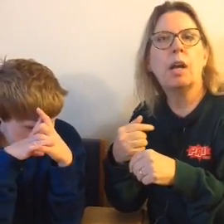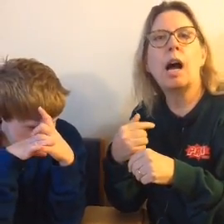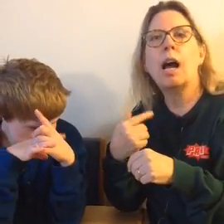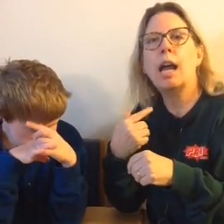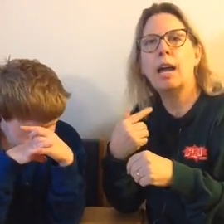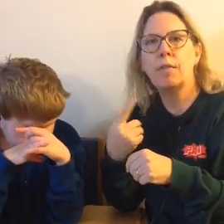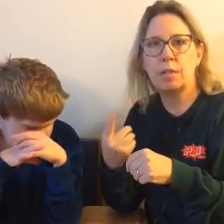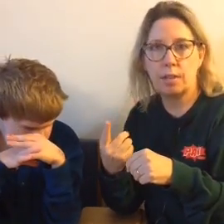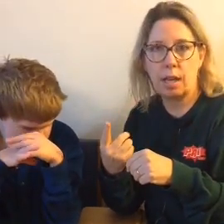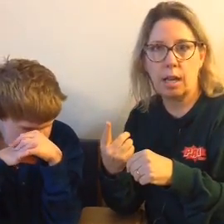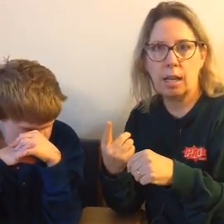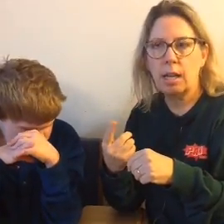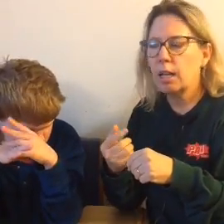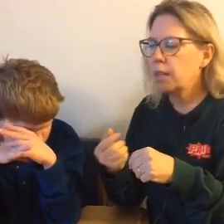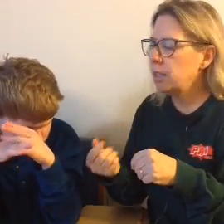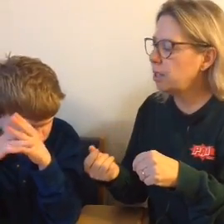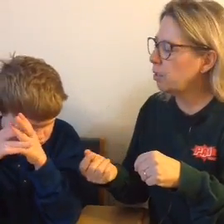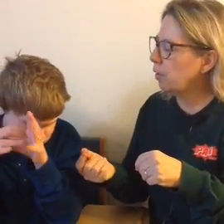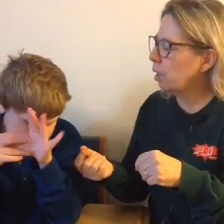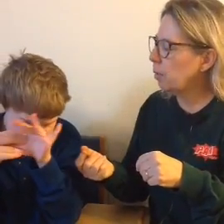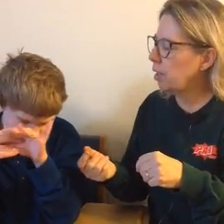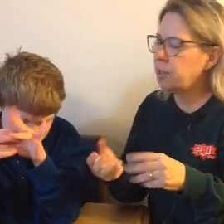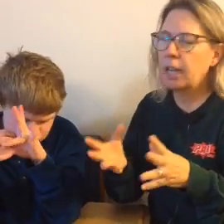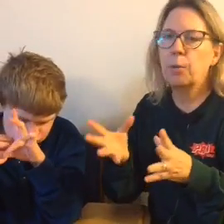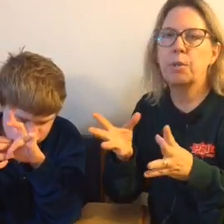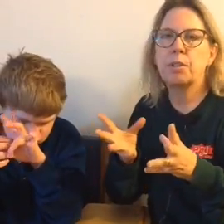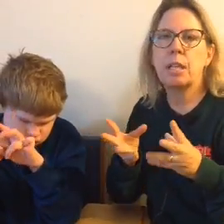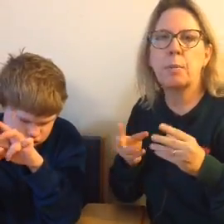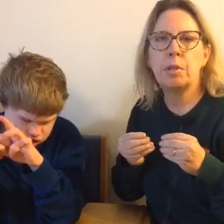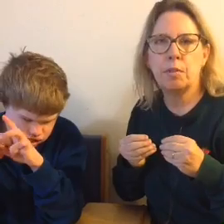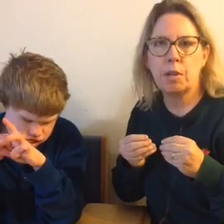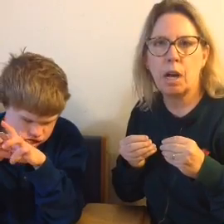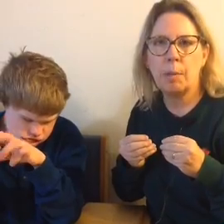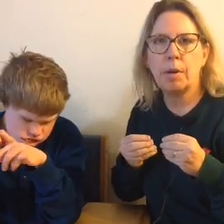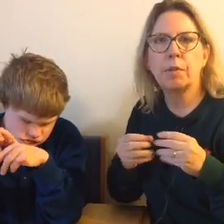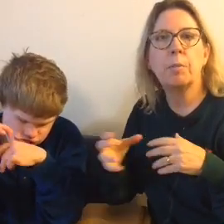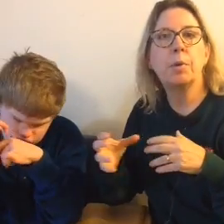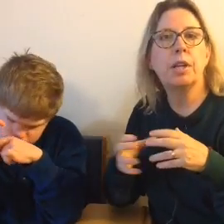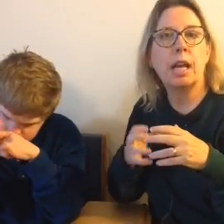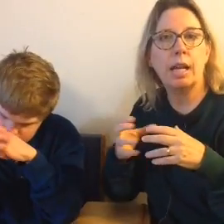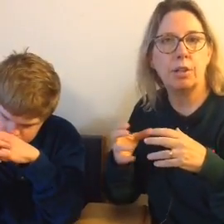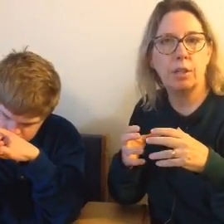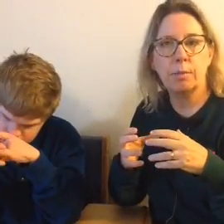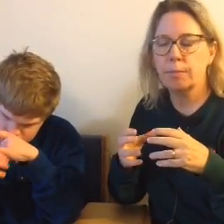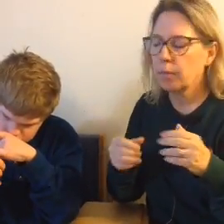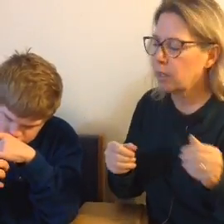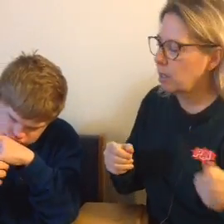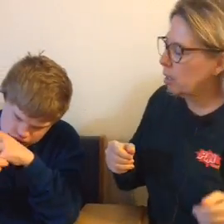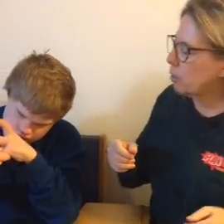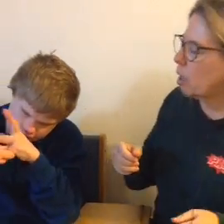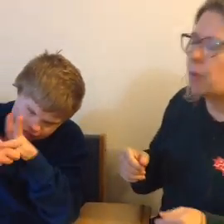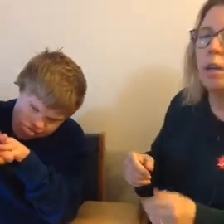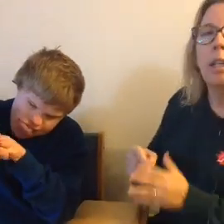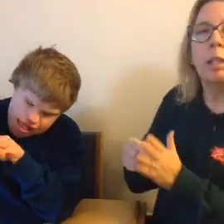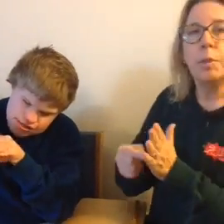I have to say. This is very much a receptive type of communication. So let me show